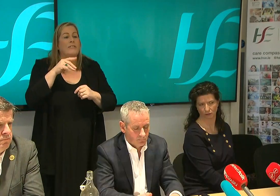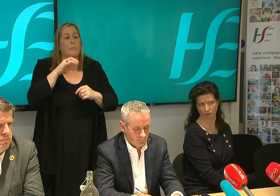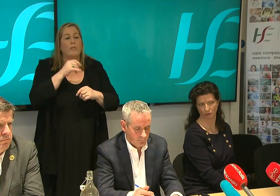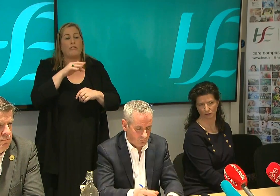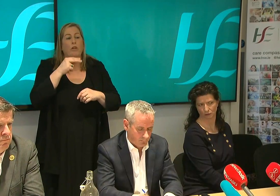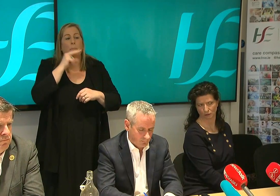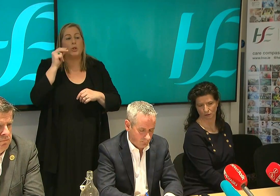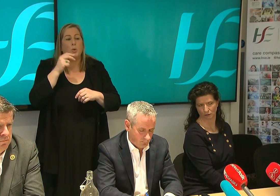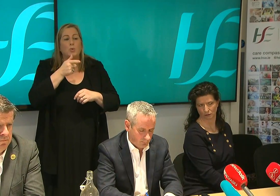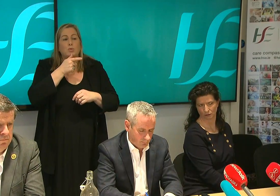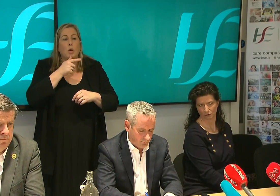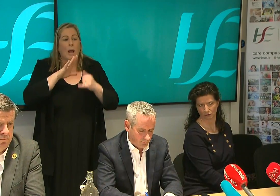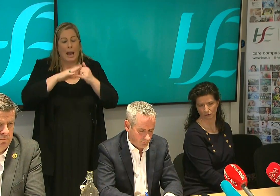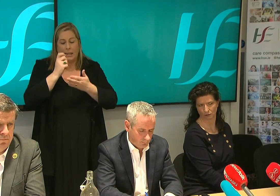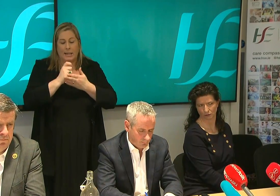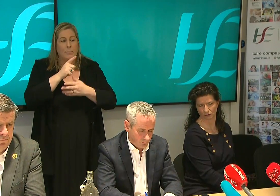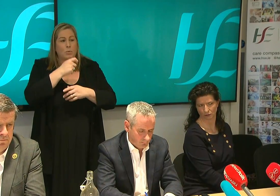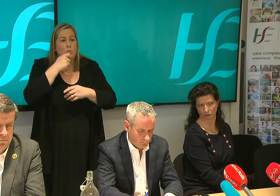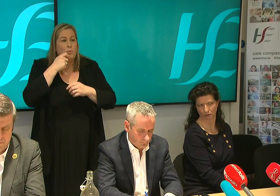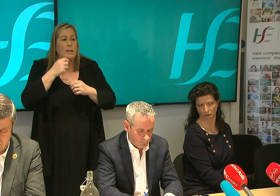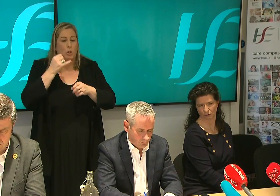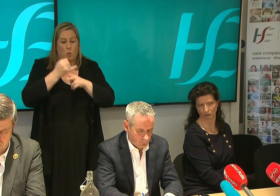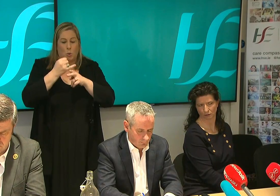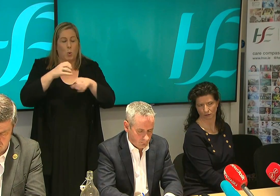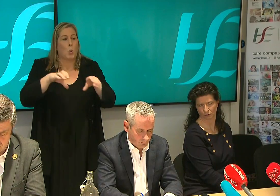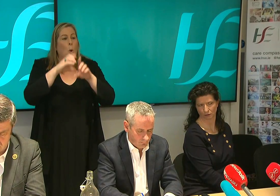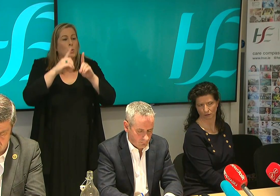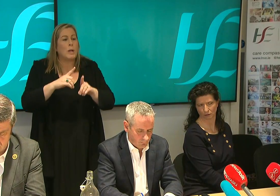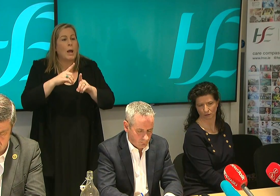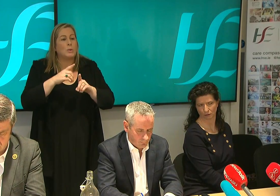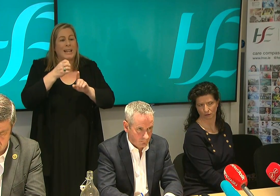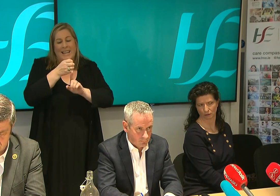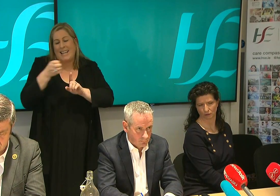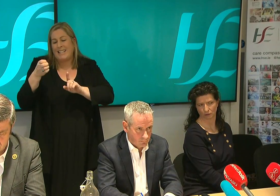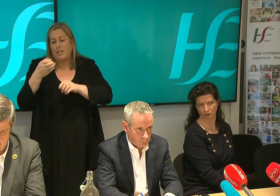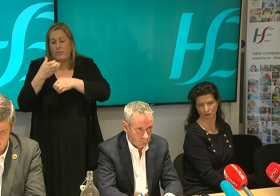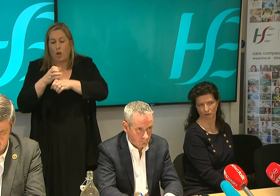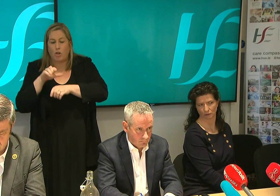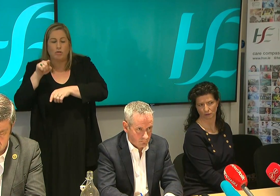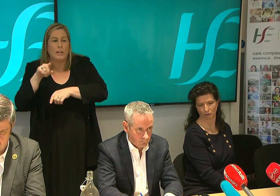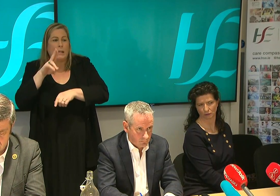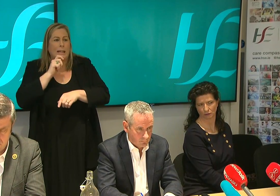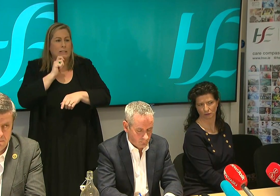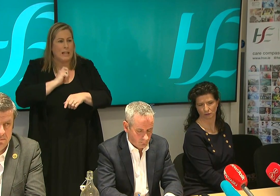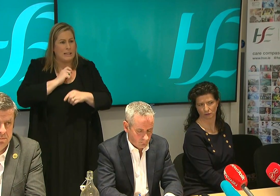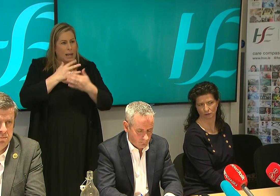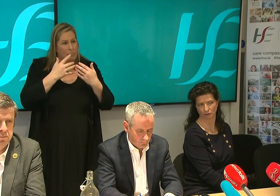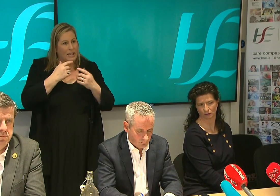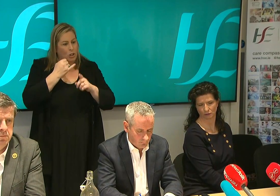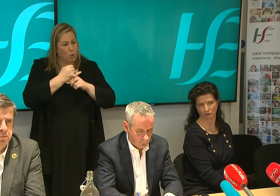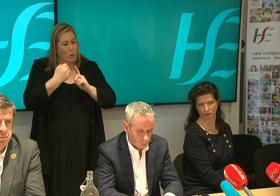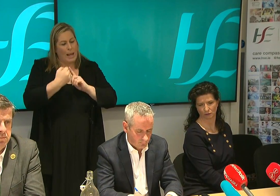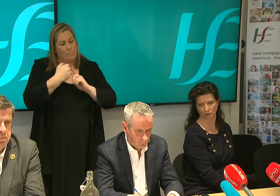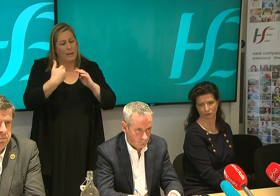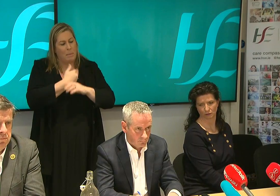obviously, with the last one already confirmed that a school has been closed with a case in the east of the country. So can you confirm how many schools have been impacted by